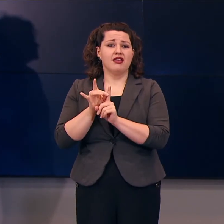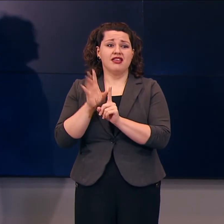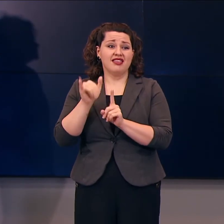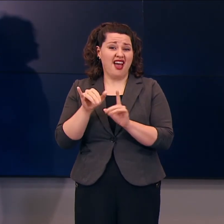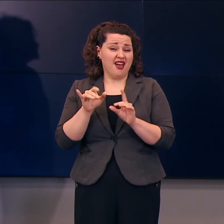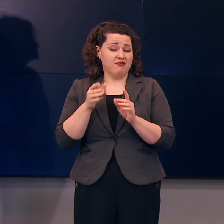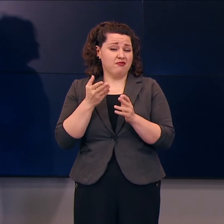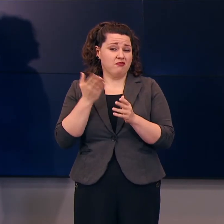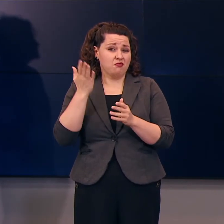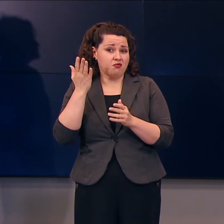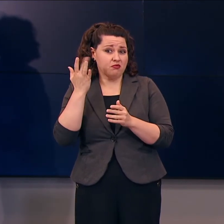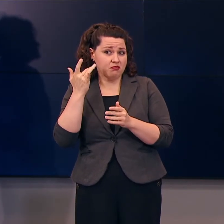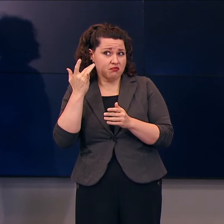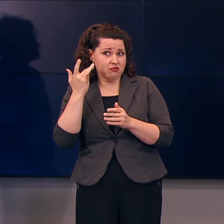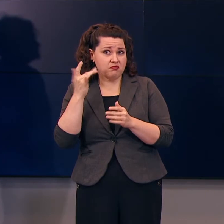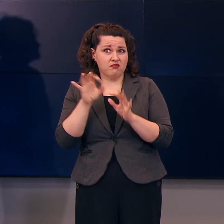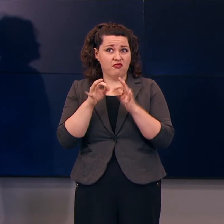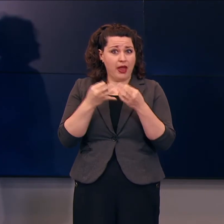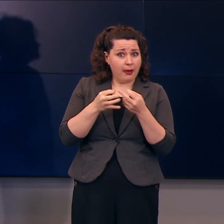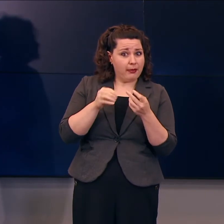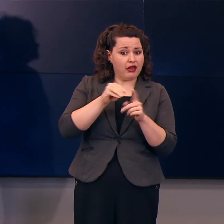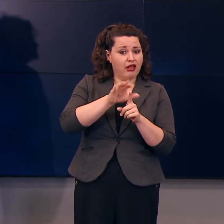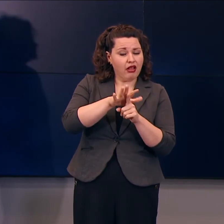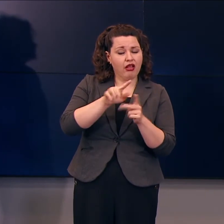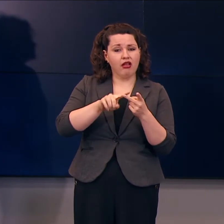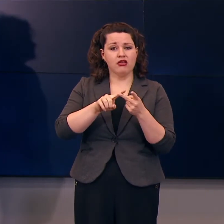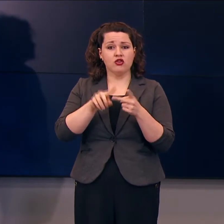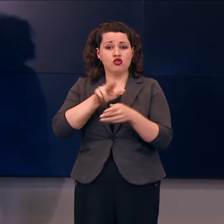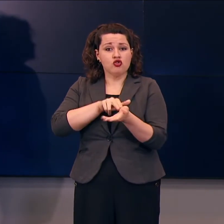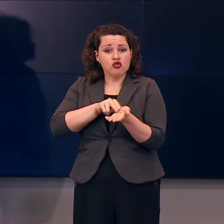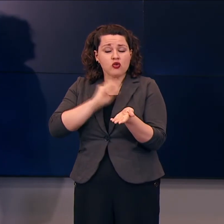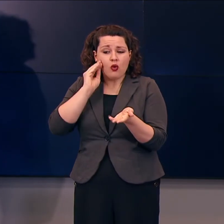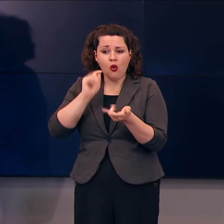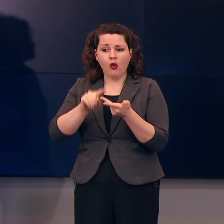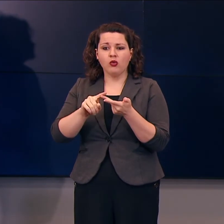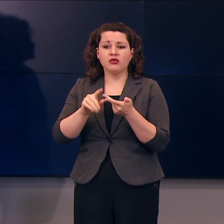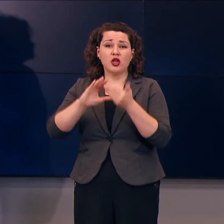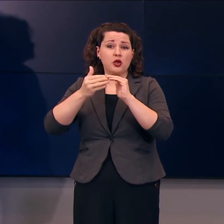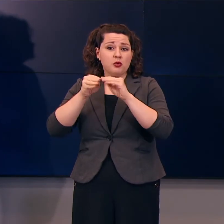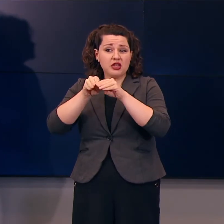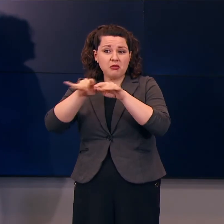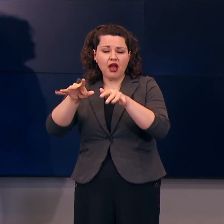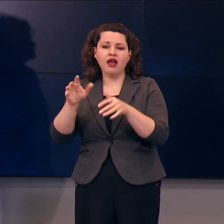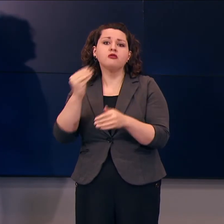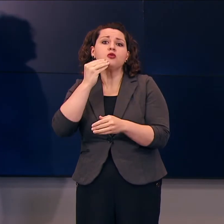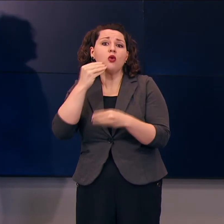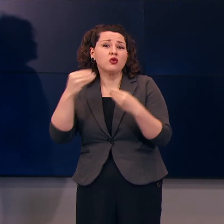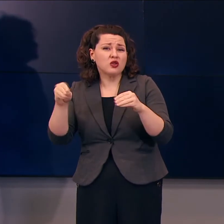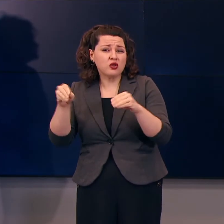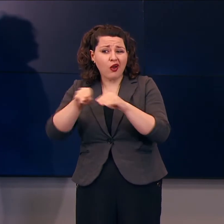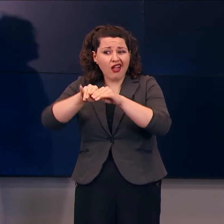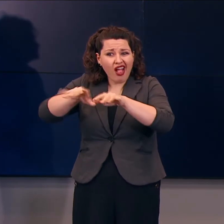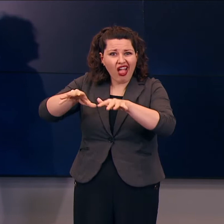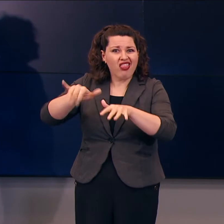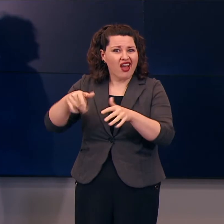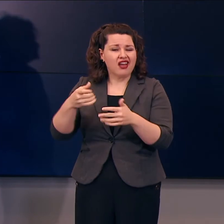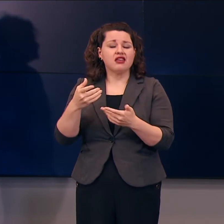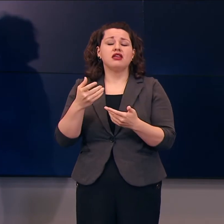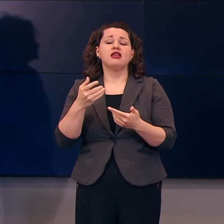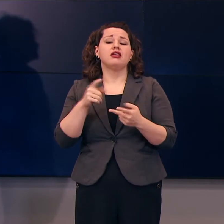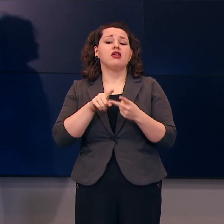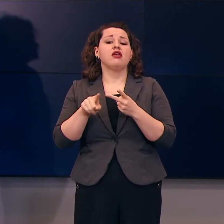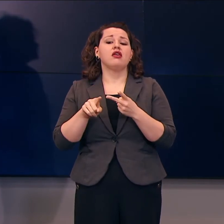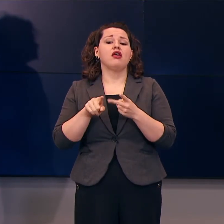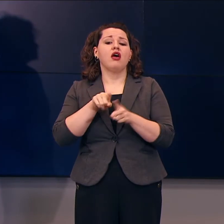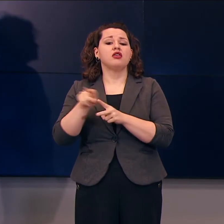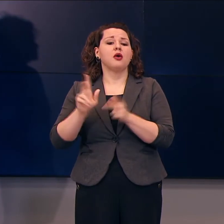familial relations, nursing homes, or are we starting to see community spread at places like grocery stores? And then we've also been getting